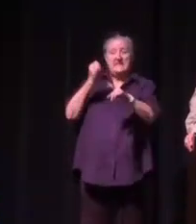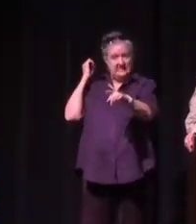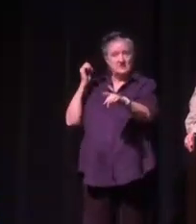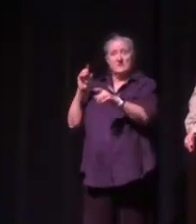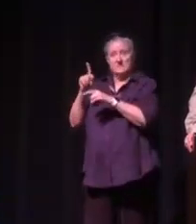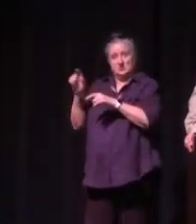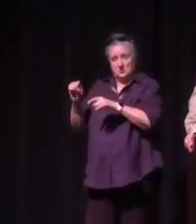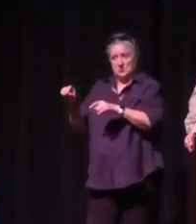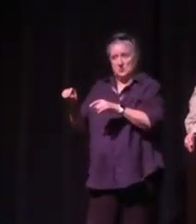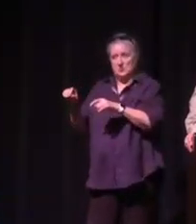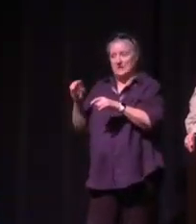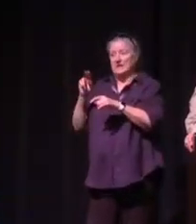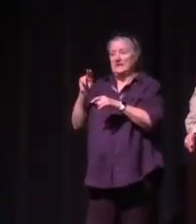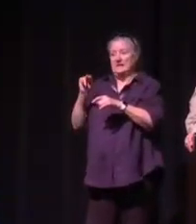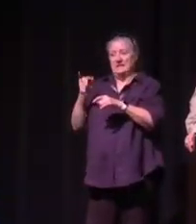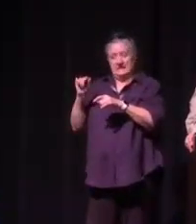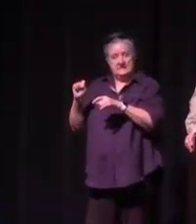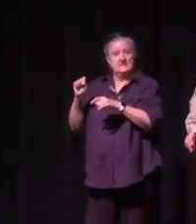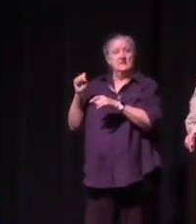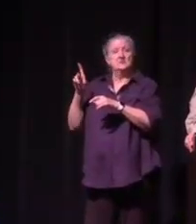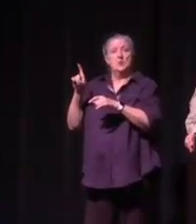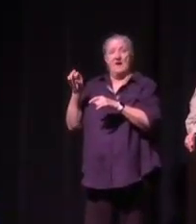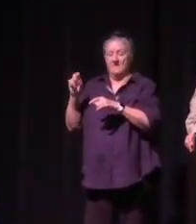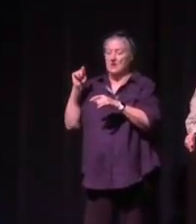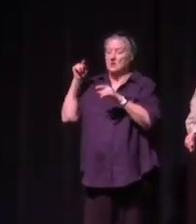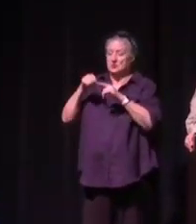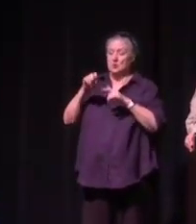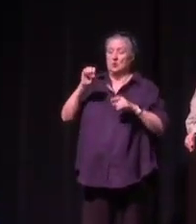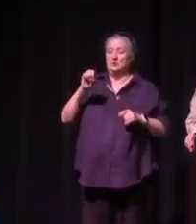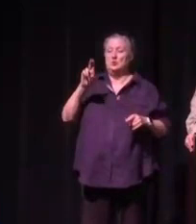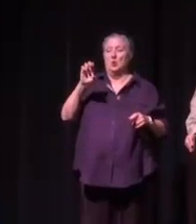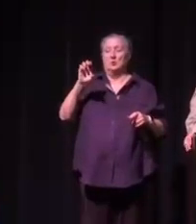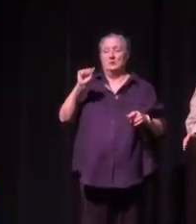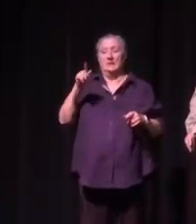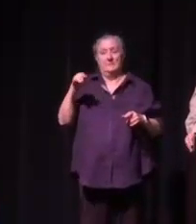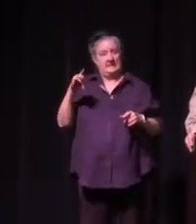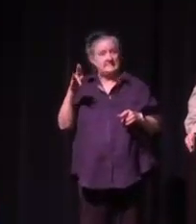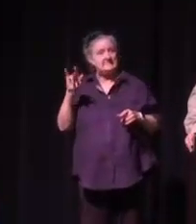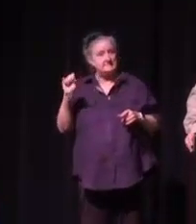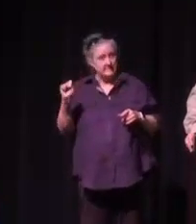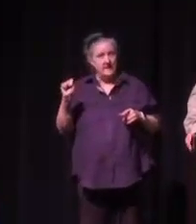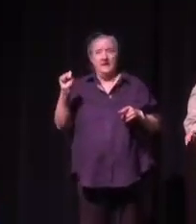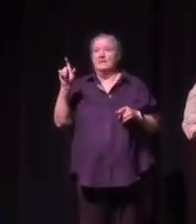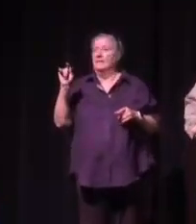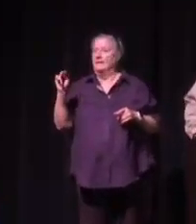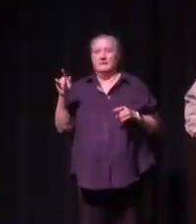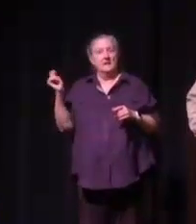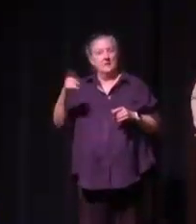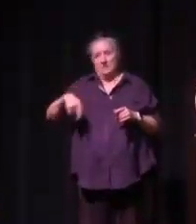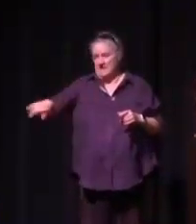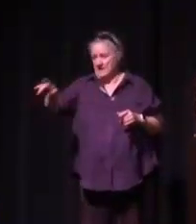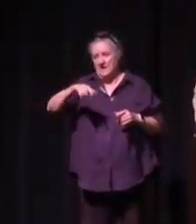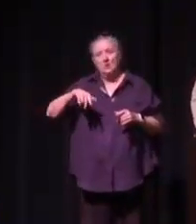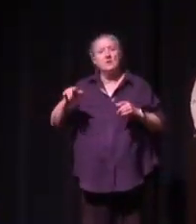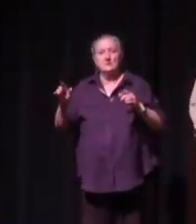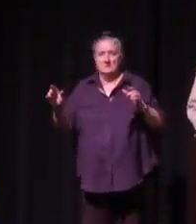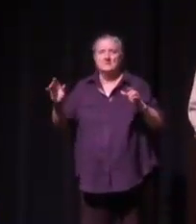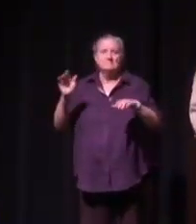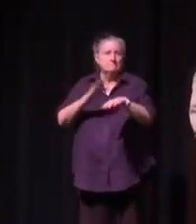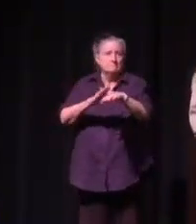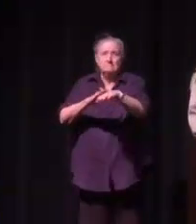and Ninos Drive to Eucalyptus Lane. anyone in that area should be prepared